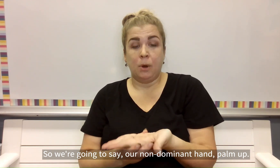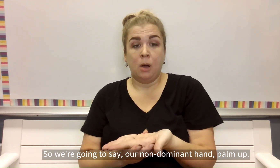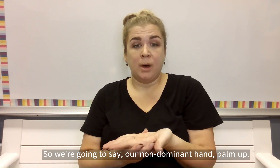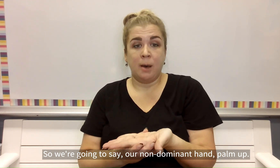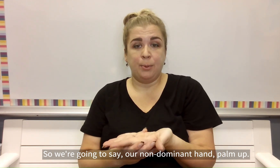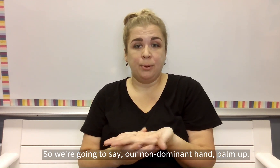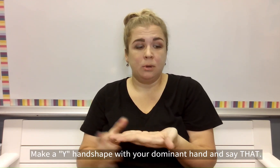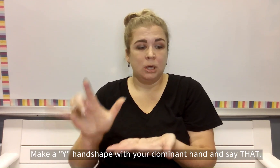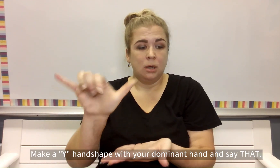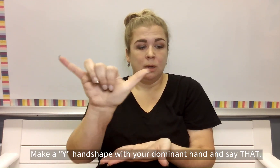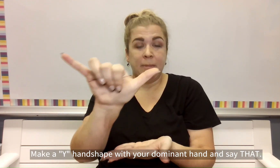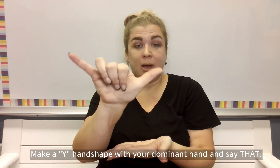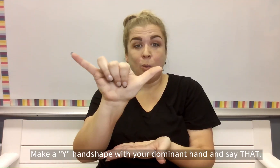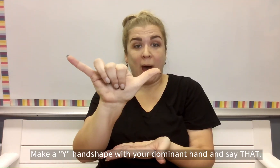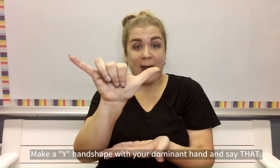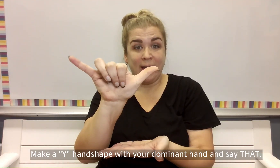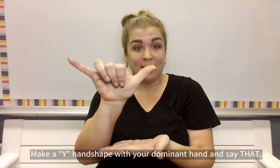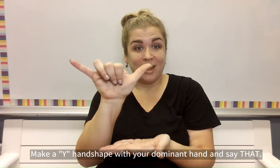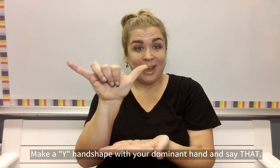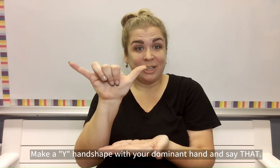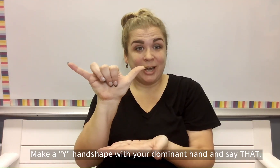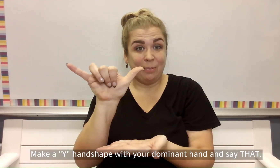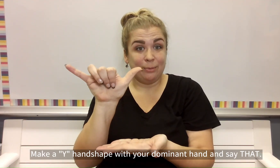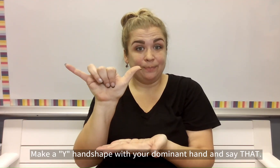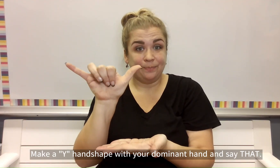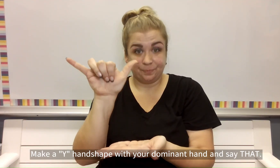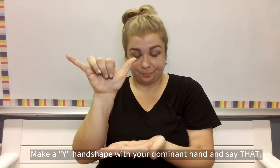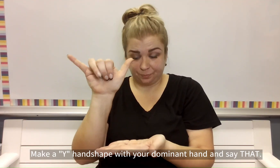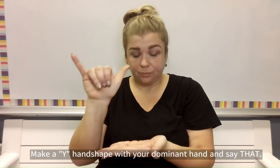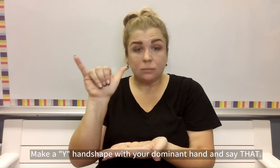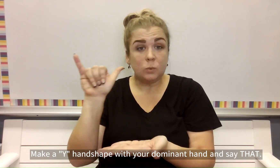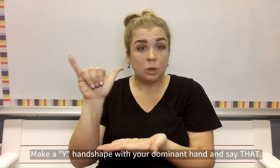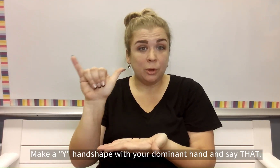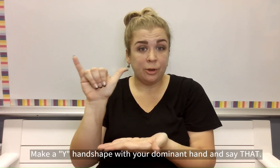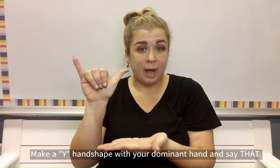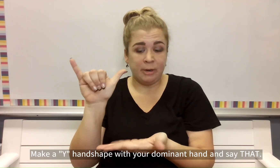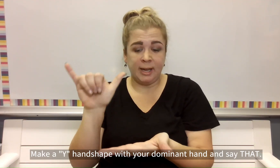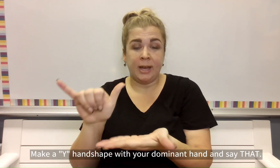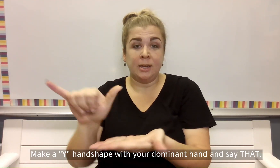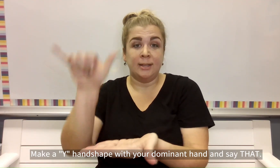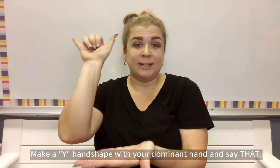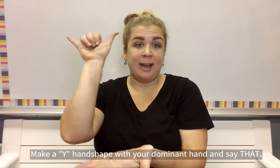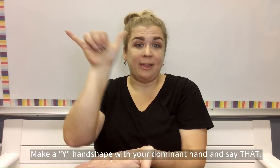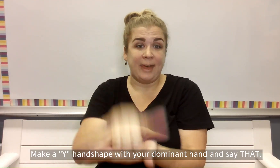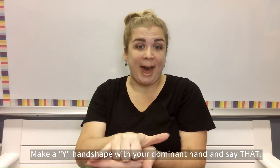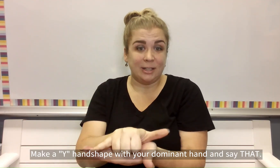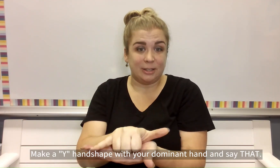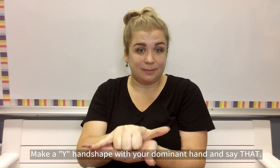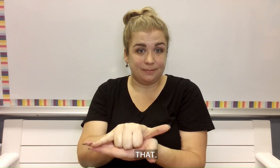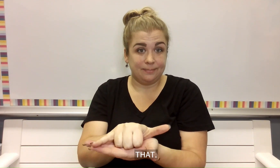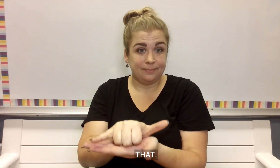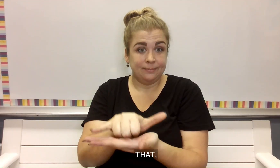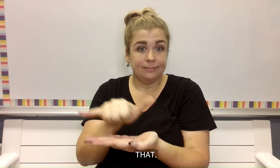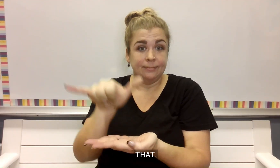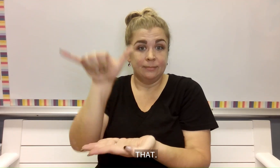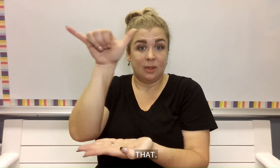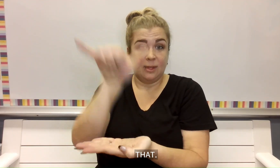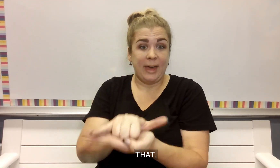palm up, make a Y hand shape with your dominant hand and say that, that.